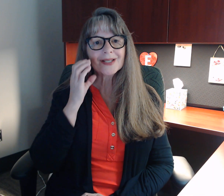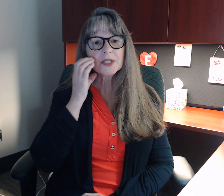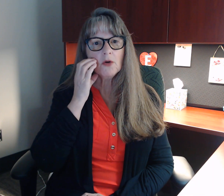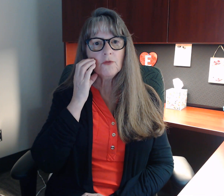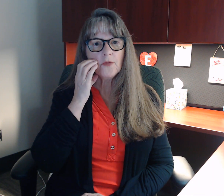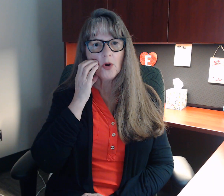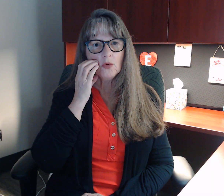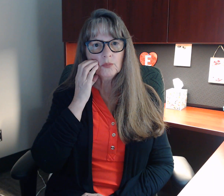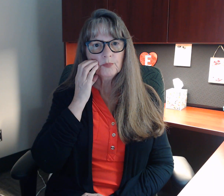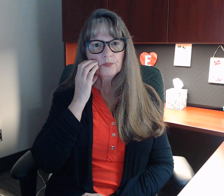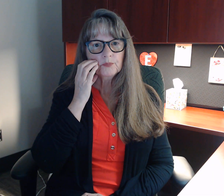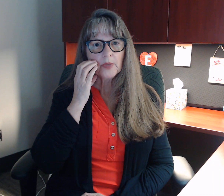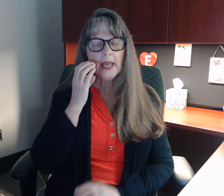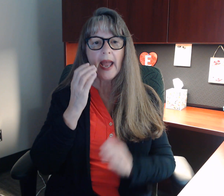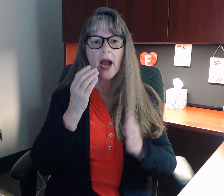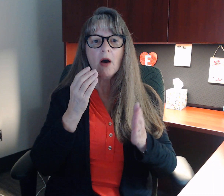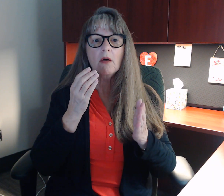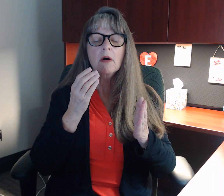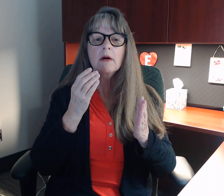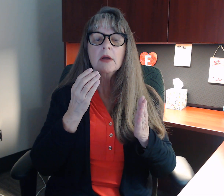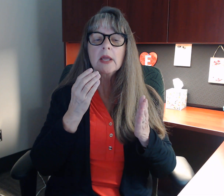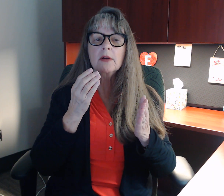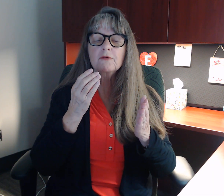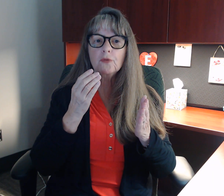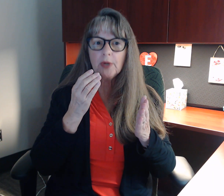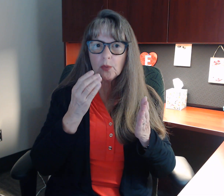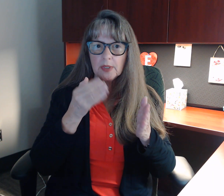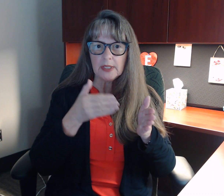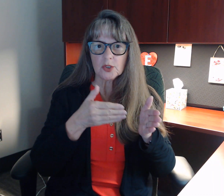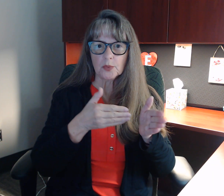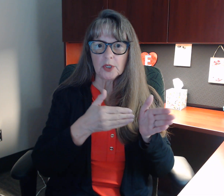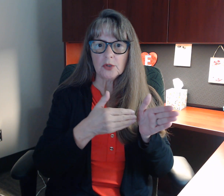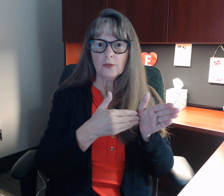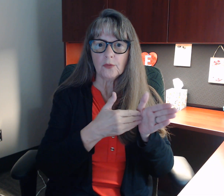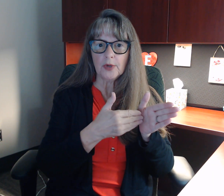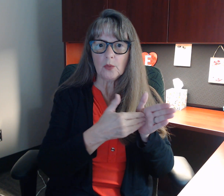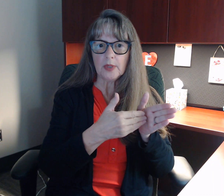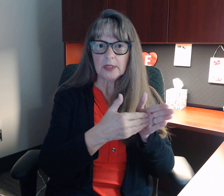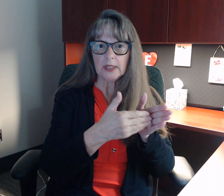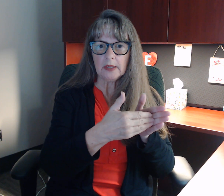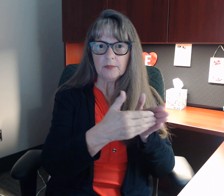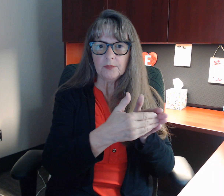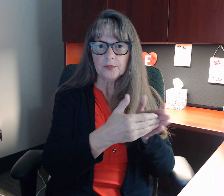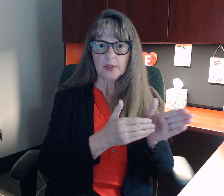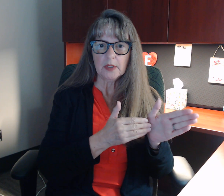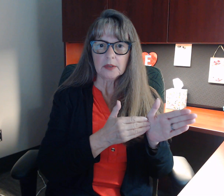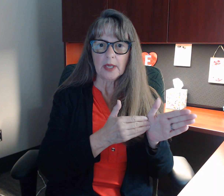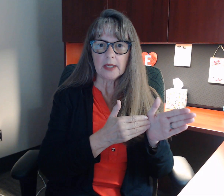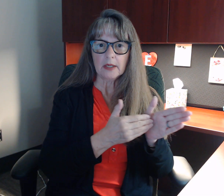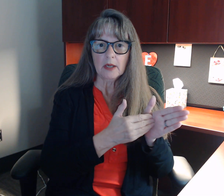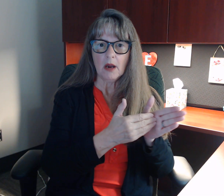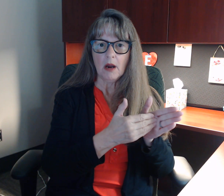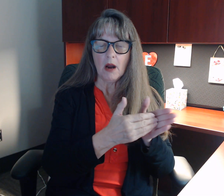cell phone and how frequently. So we're going to do frequently, like